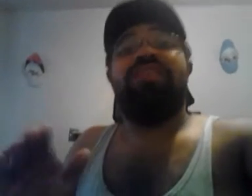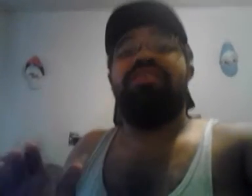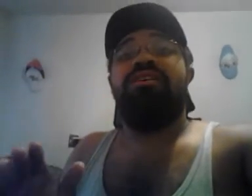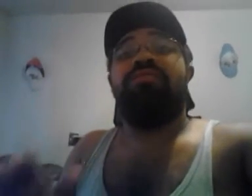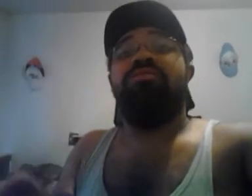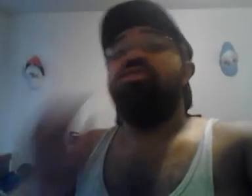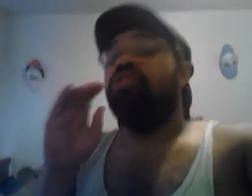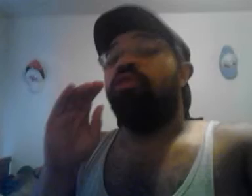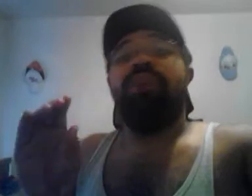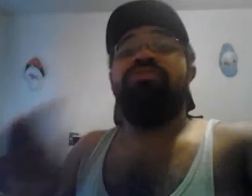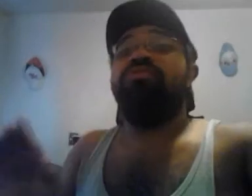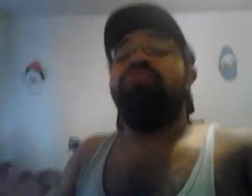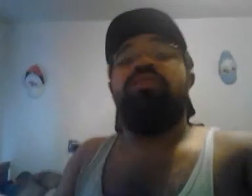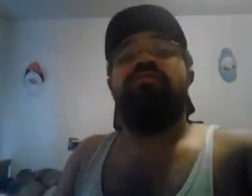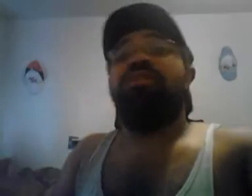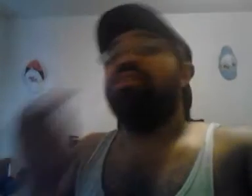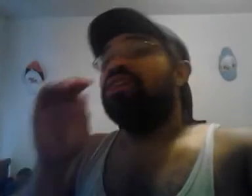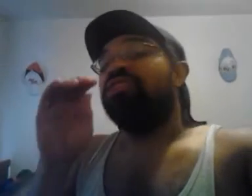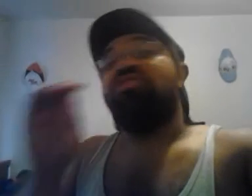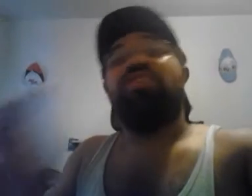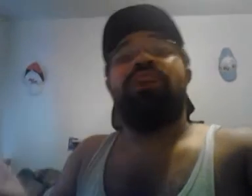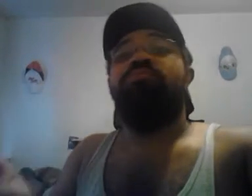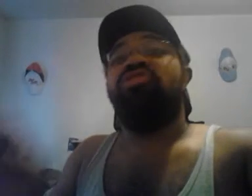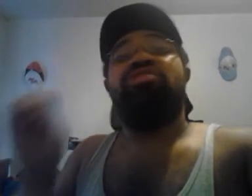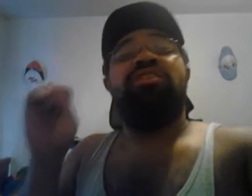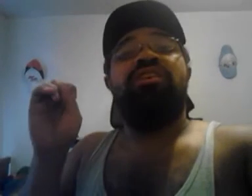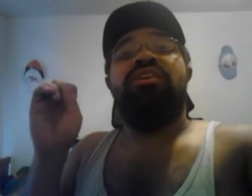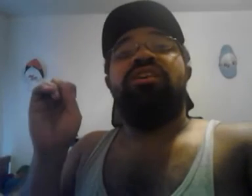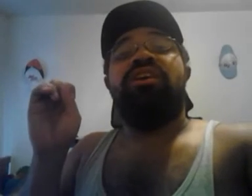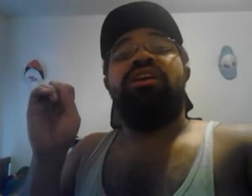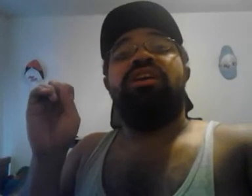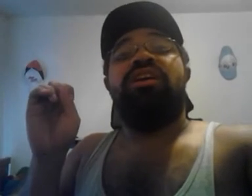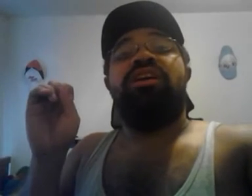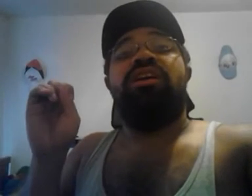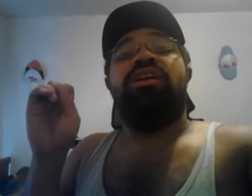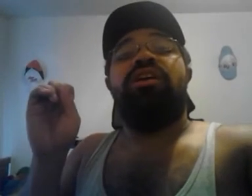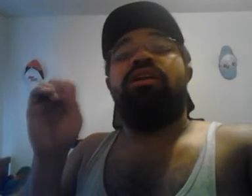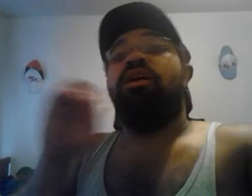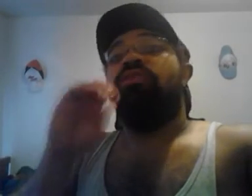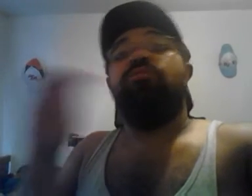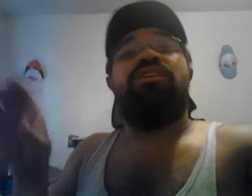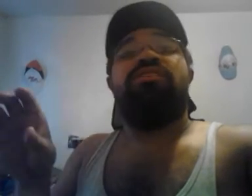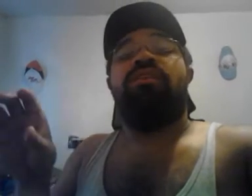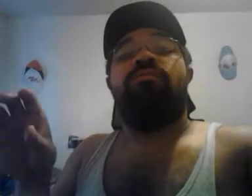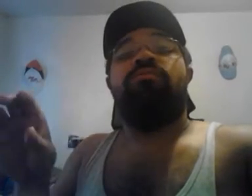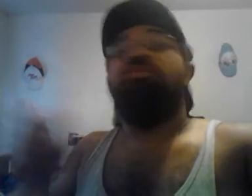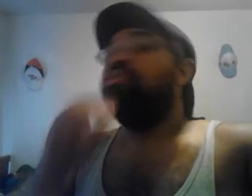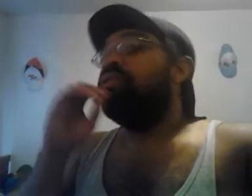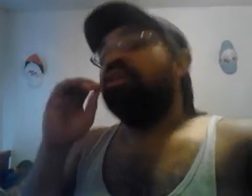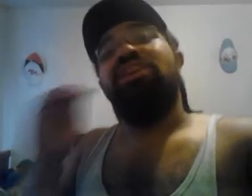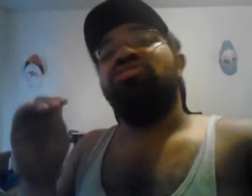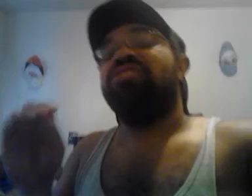there, Obama's no different. He's just like Bush and all the rest of them. He just like